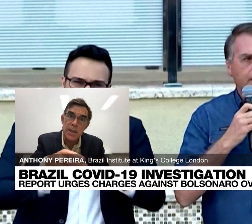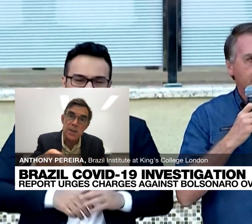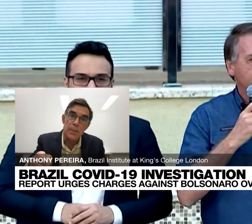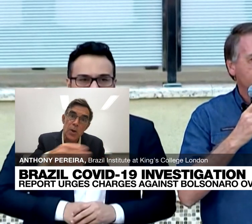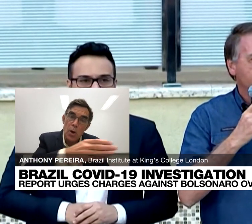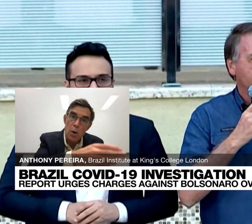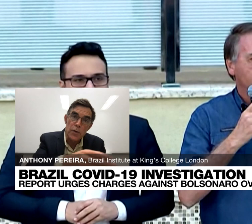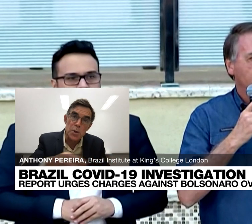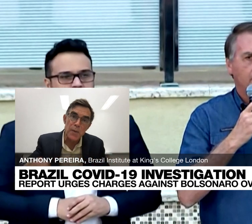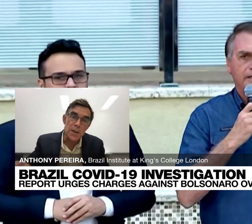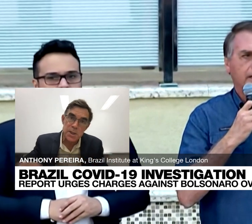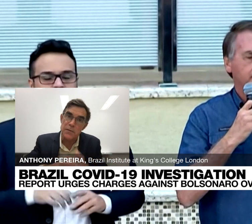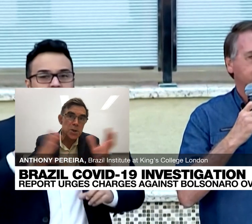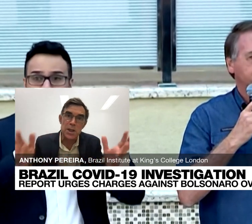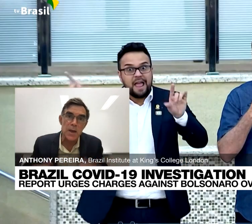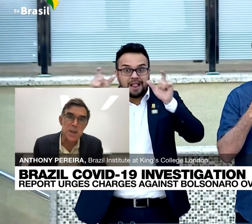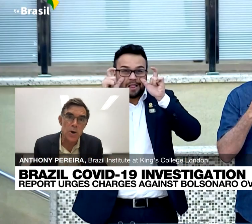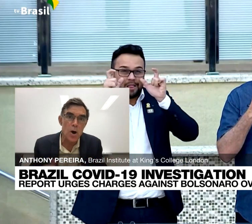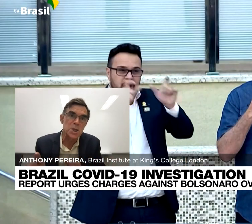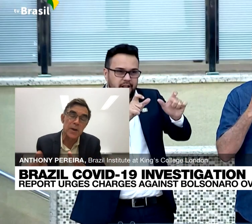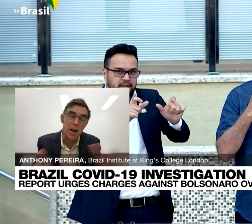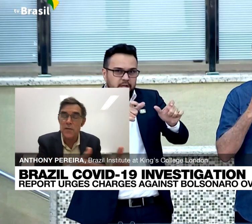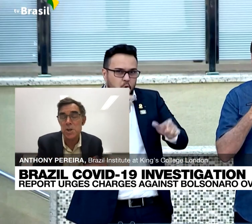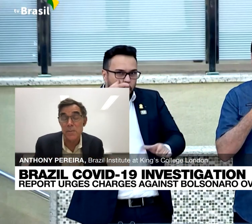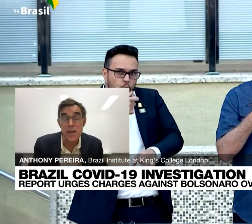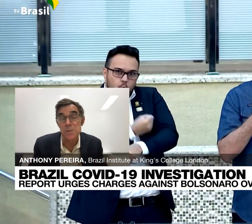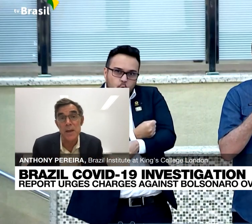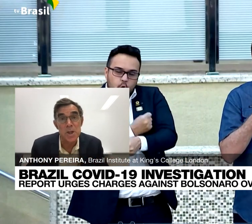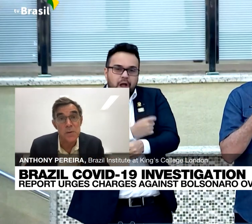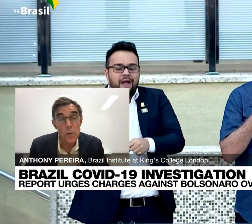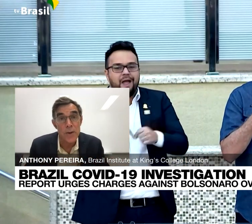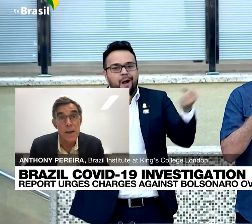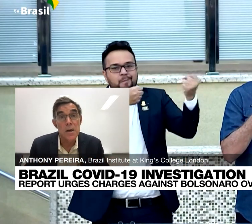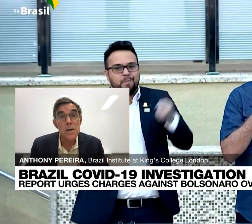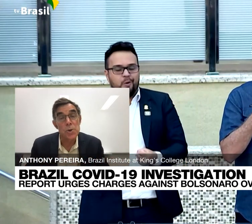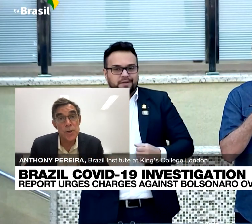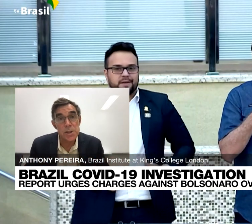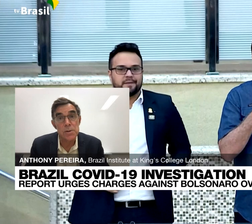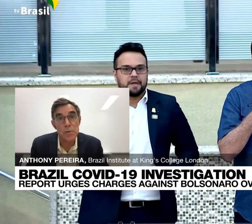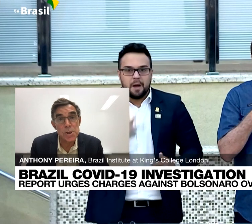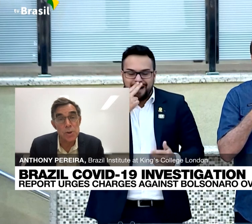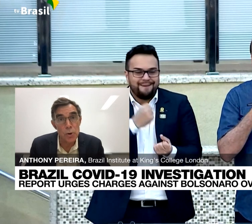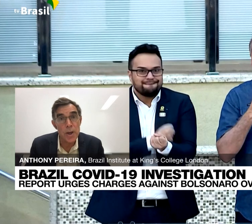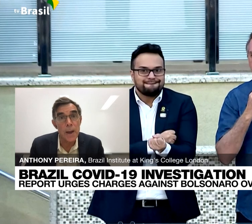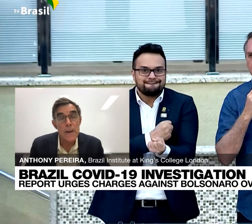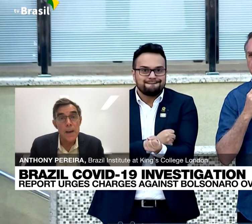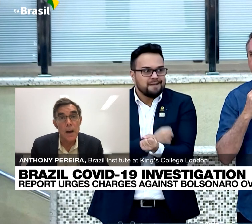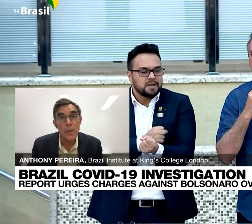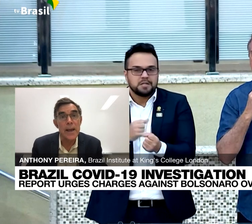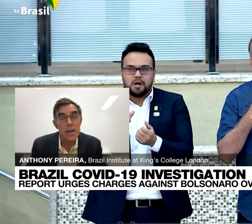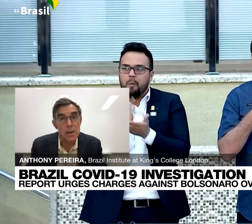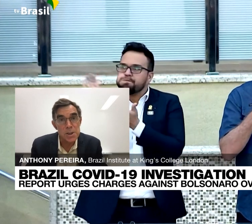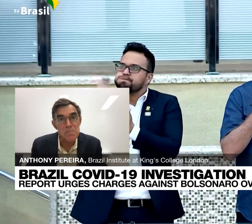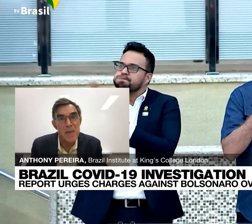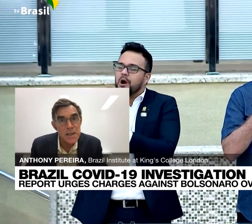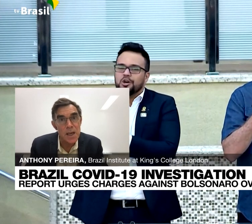campaign heats up over those months. It officially begins in August, but it unofficially begins many months before that. So this is looking